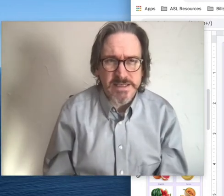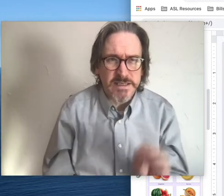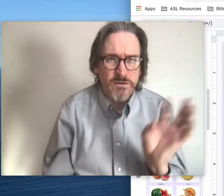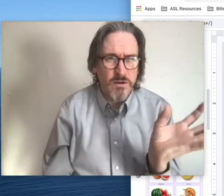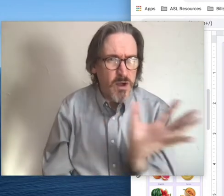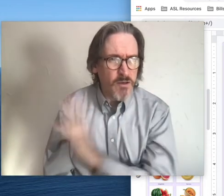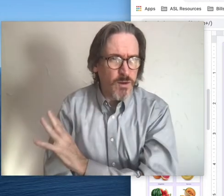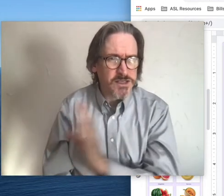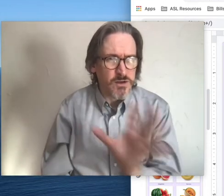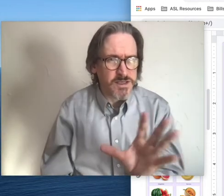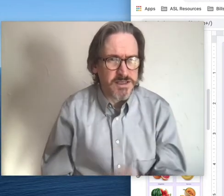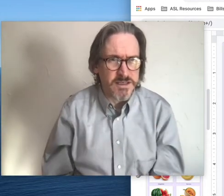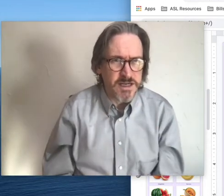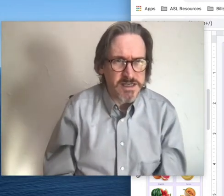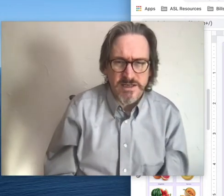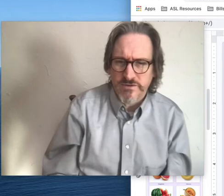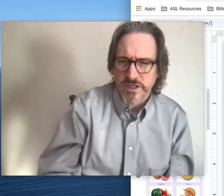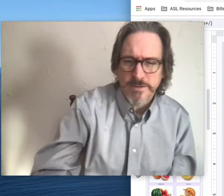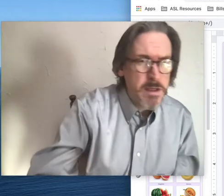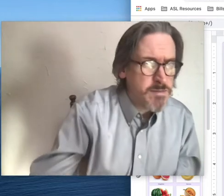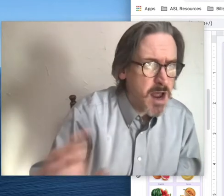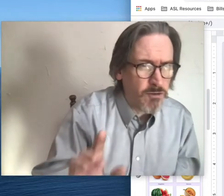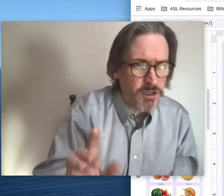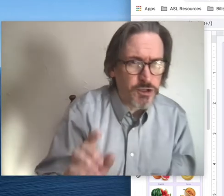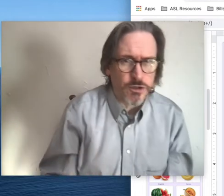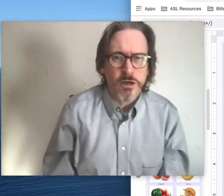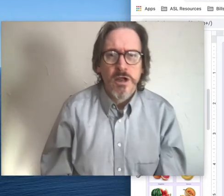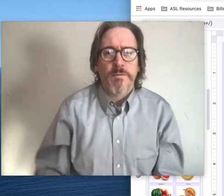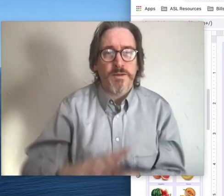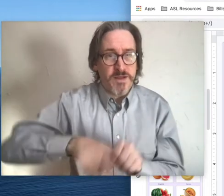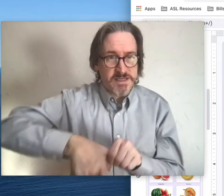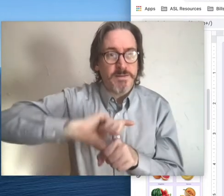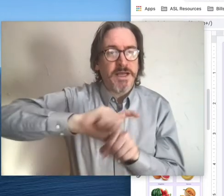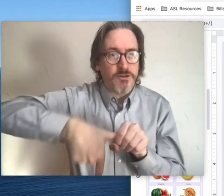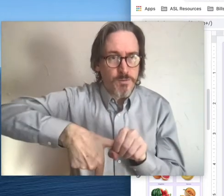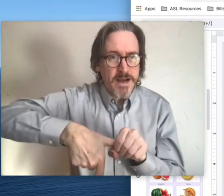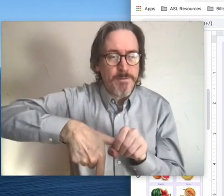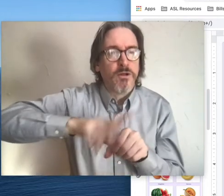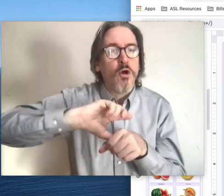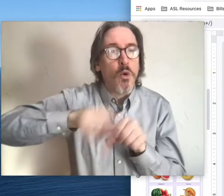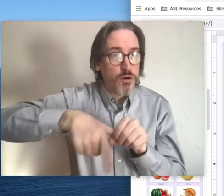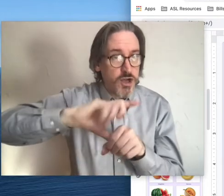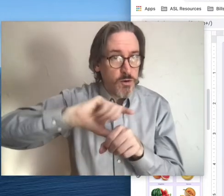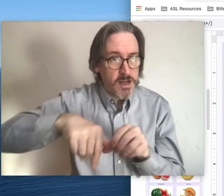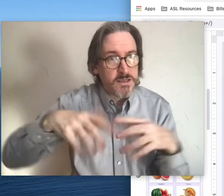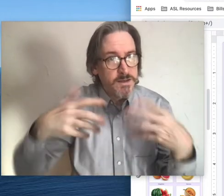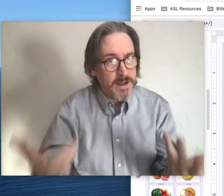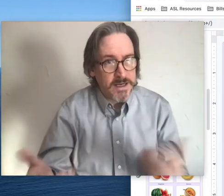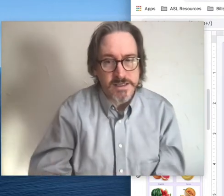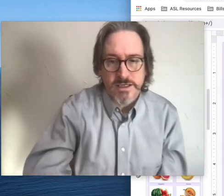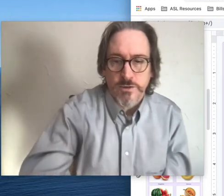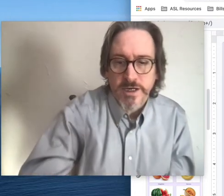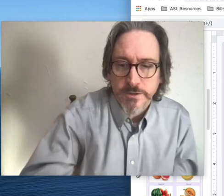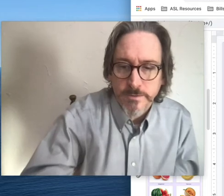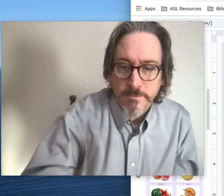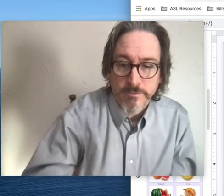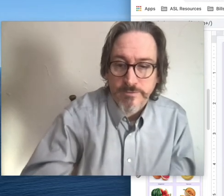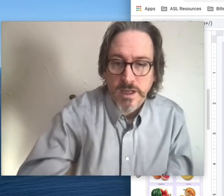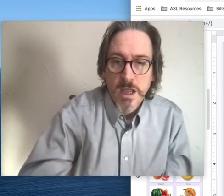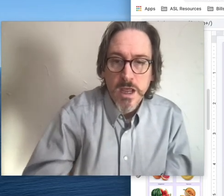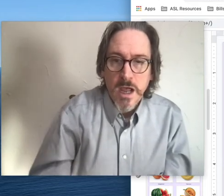that's how the West Coast does it differently. Not really sure, but this can be either pineapple or donut, depending on the situation.